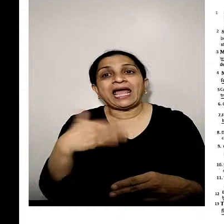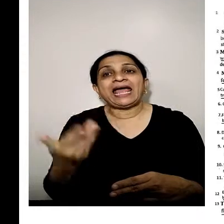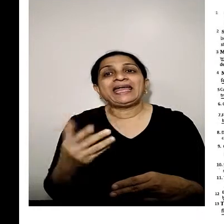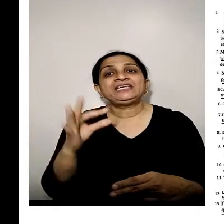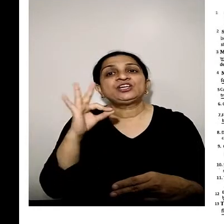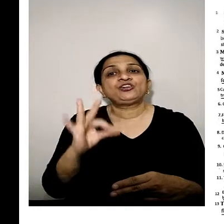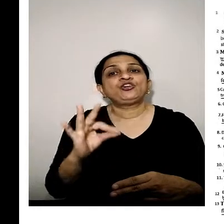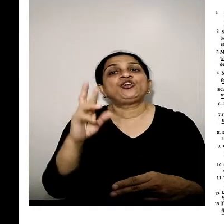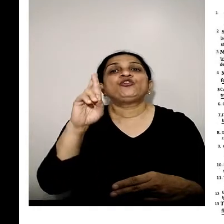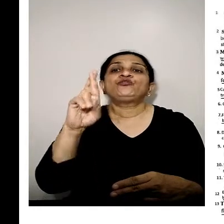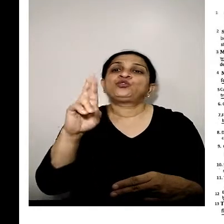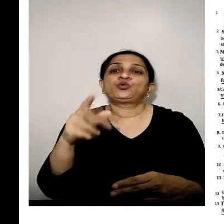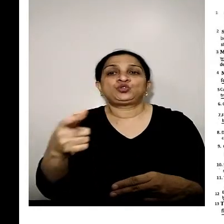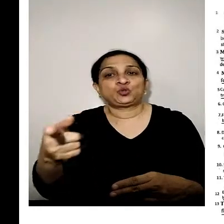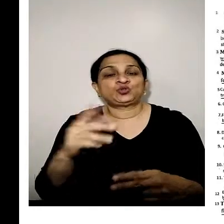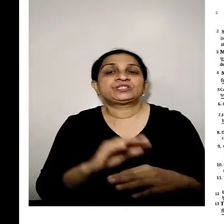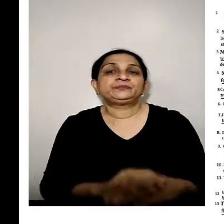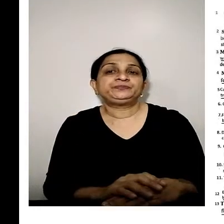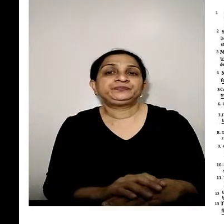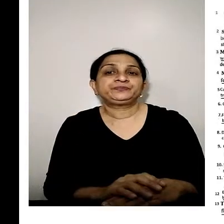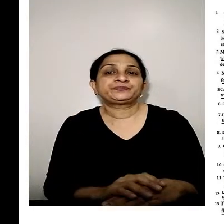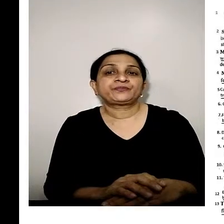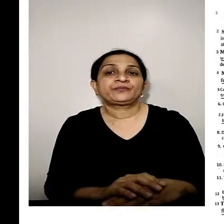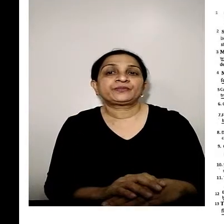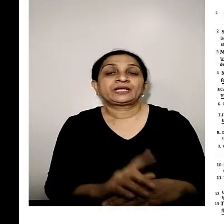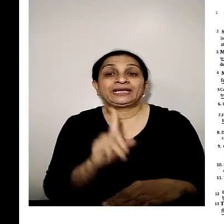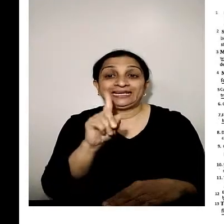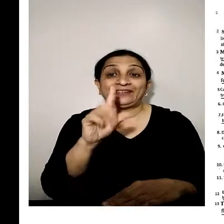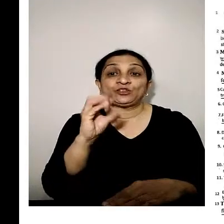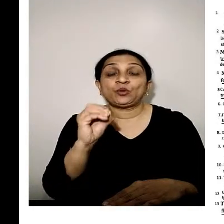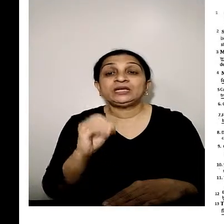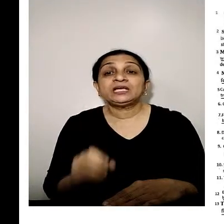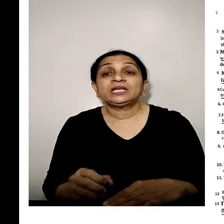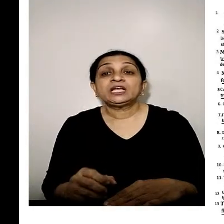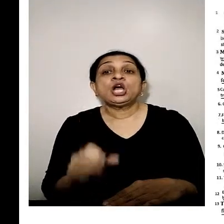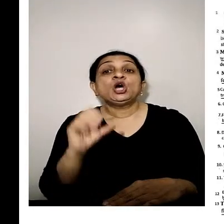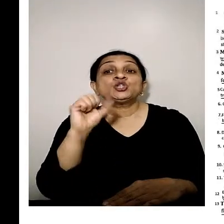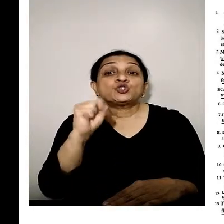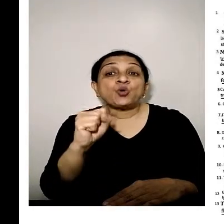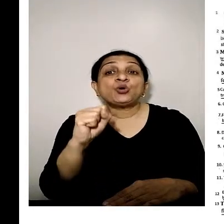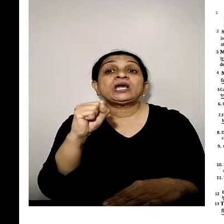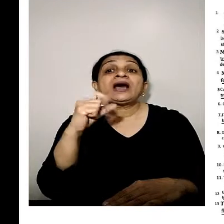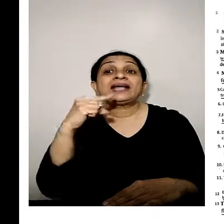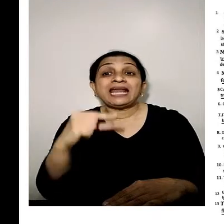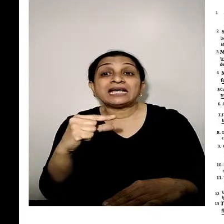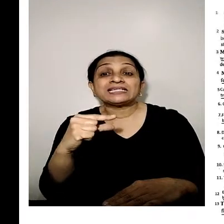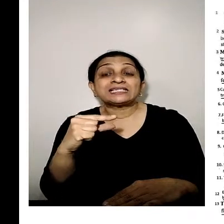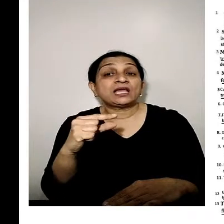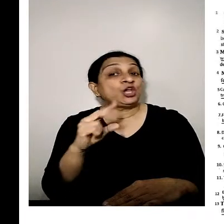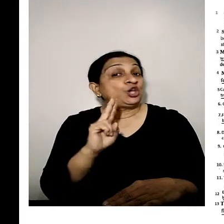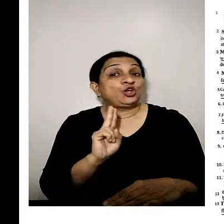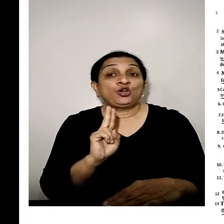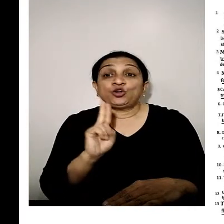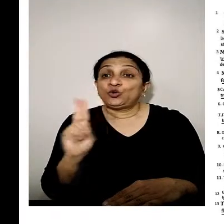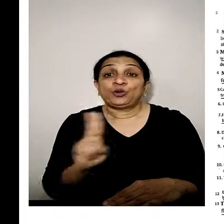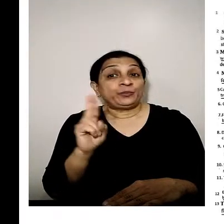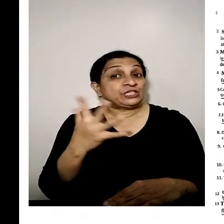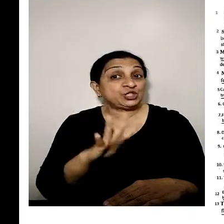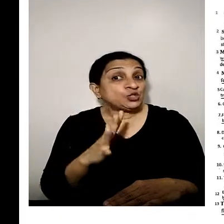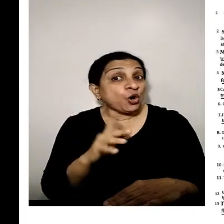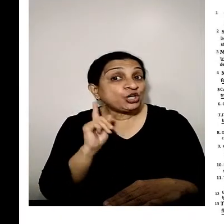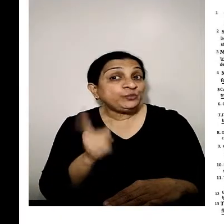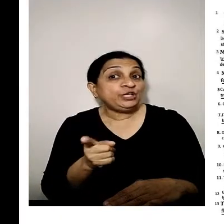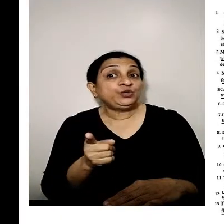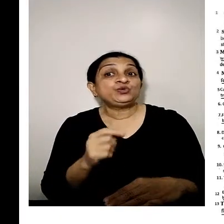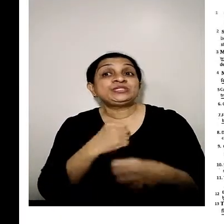glucose and fructose. 10th one, soda glass